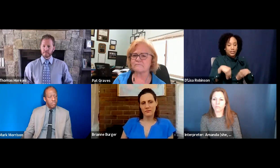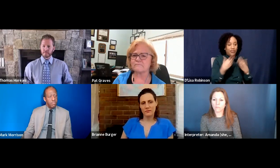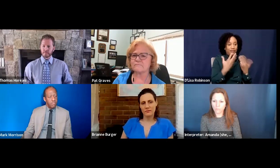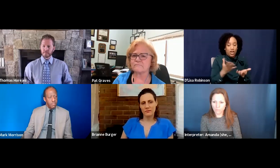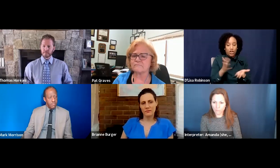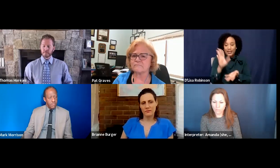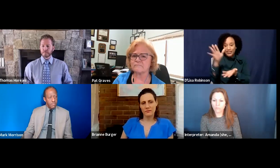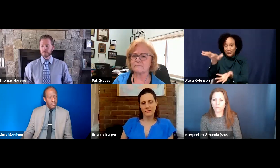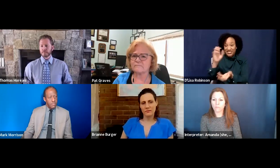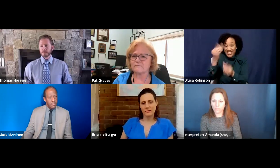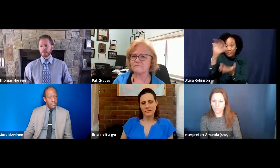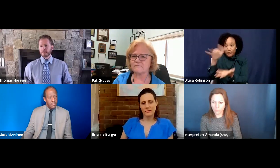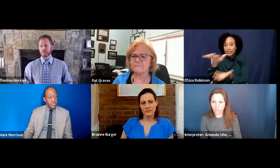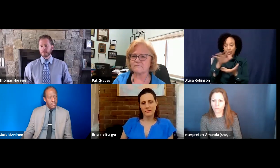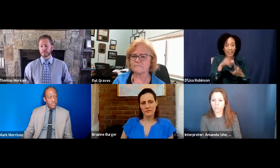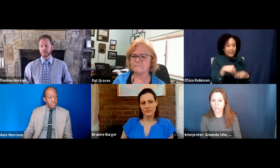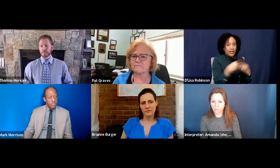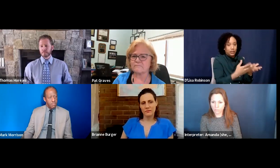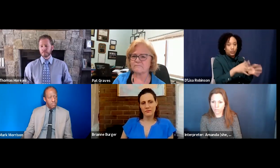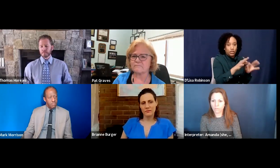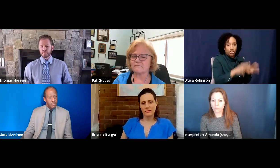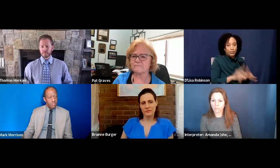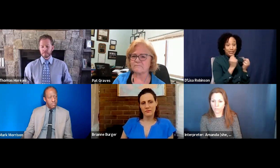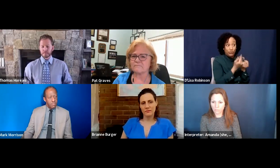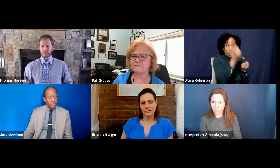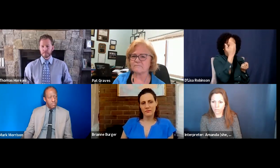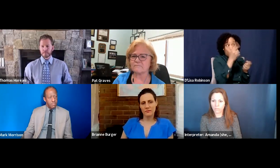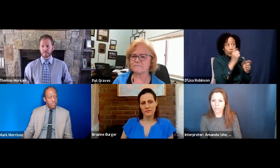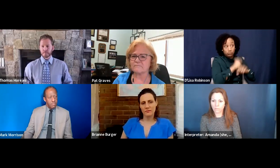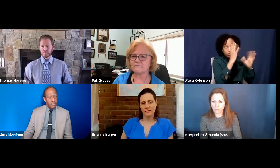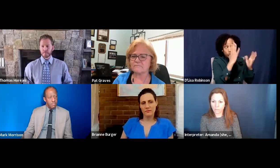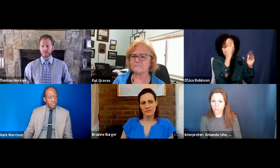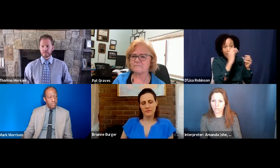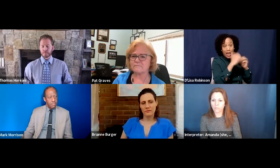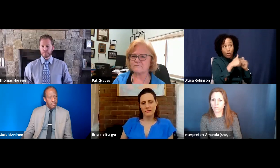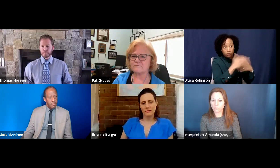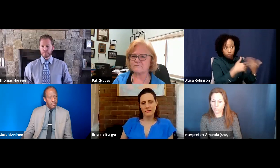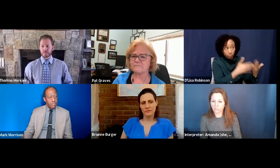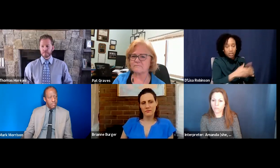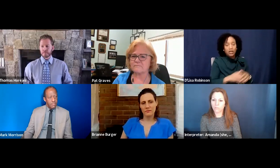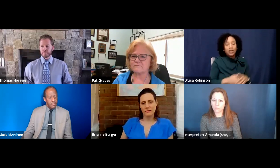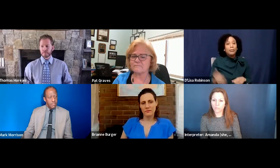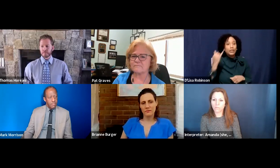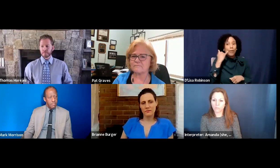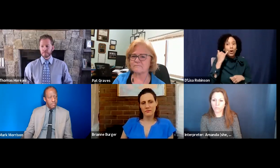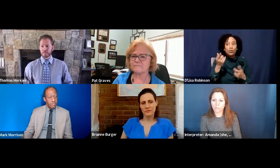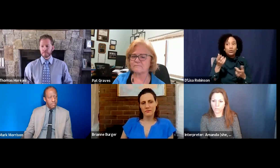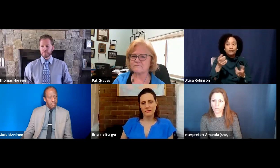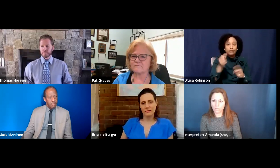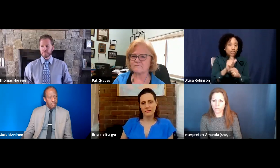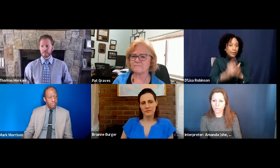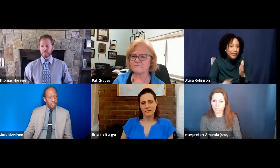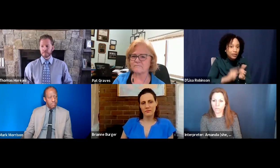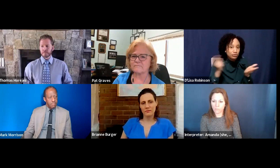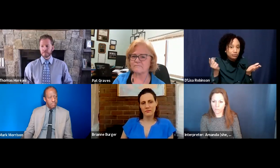So if you have an ongoing event and an agency has given information to the interpreting team to know what to expect for a given